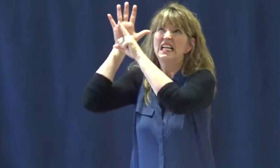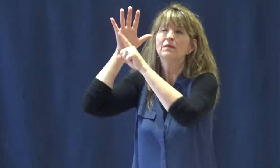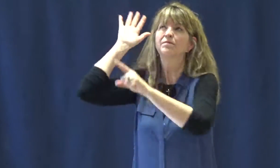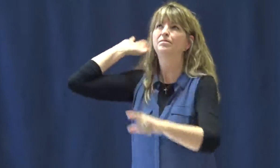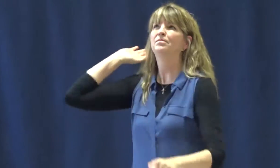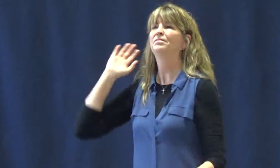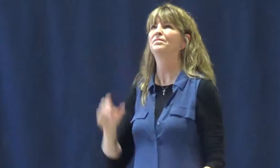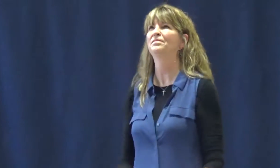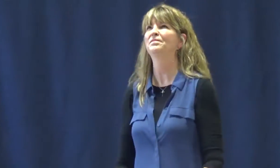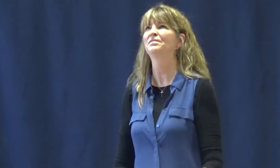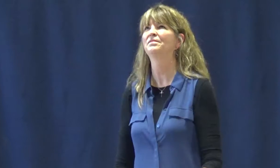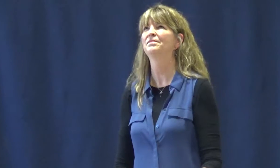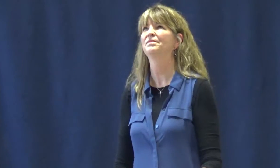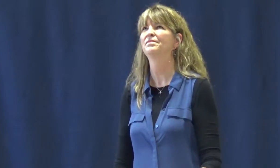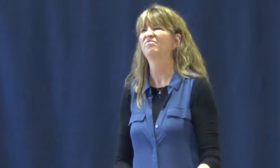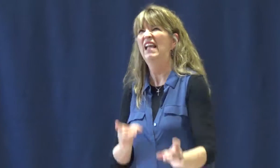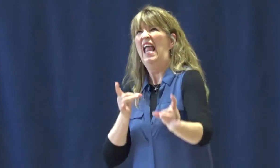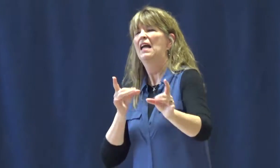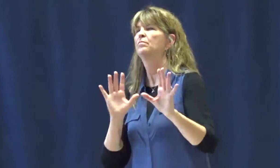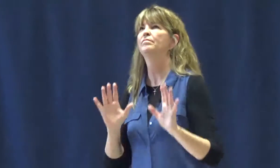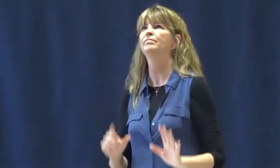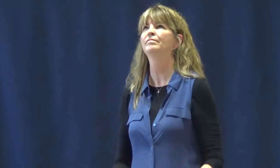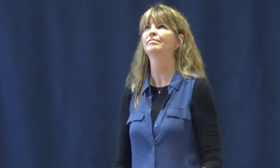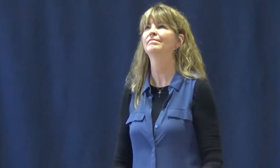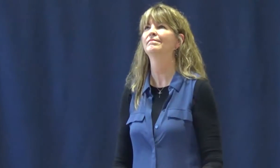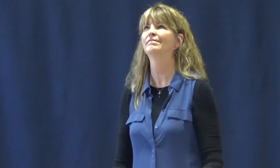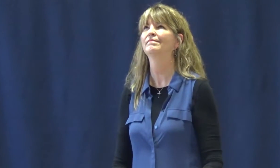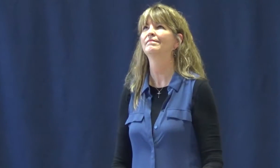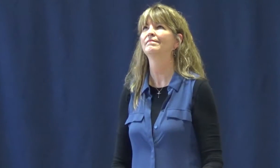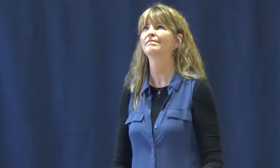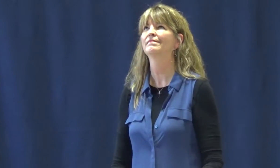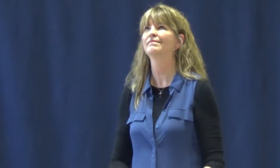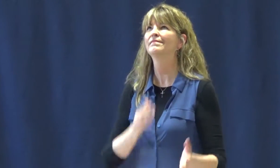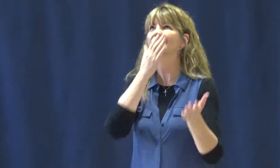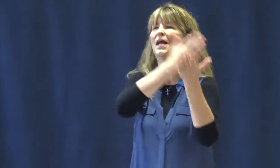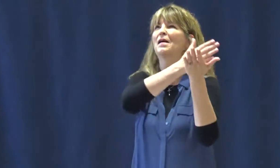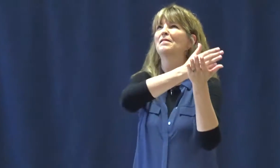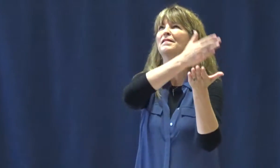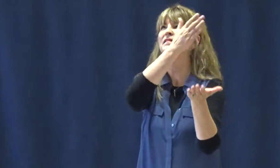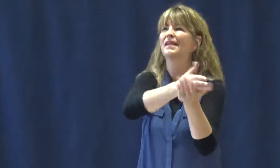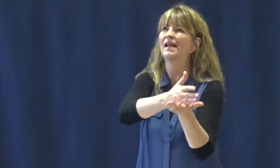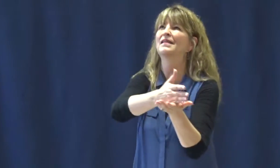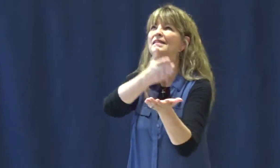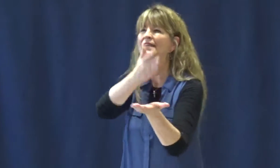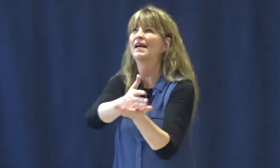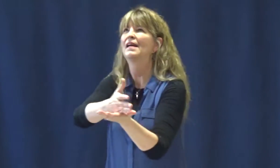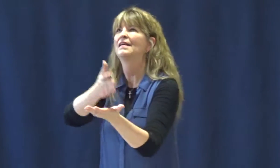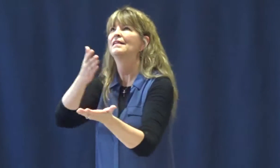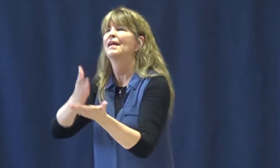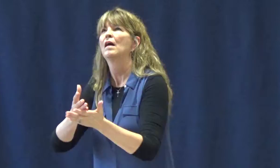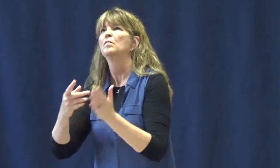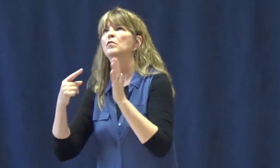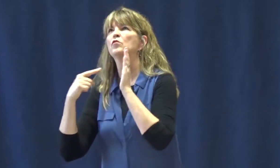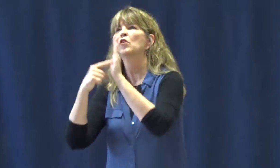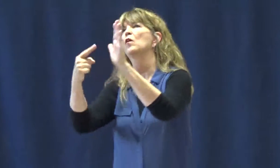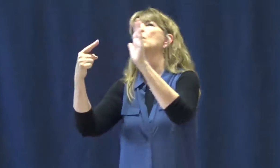of drawing people in, not showing discrimination, not showing oppression, for all of this behavior